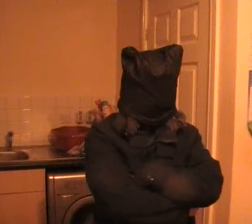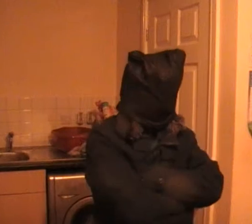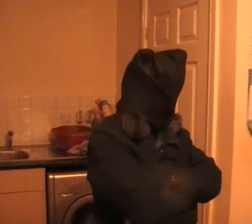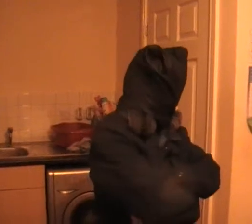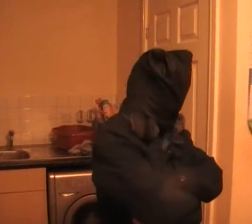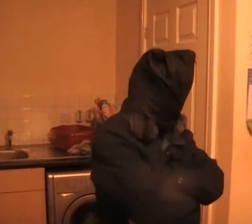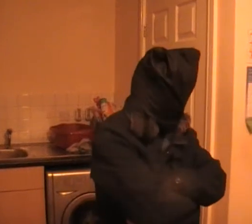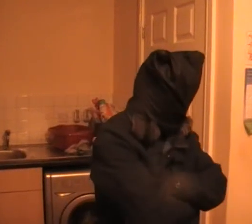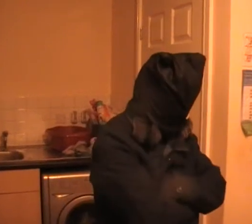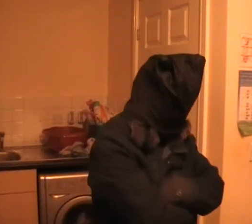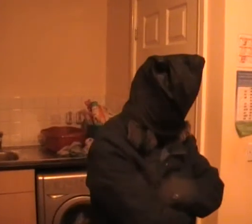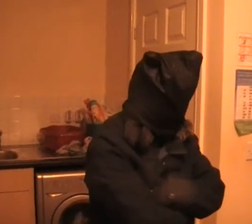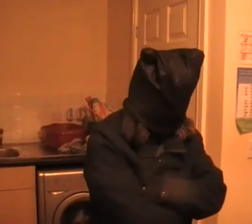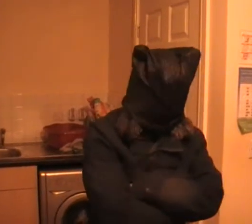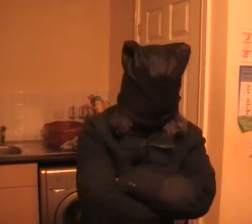Again. Yeah. Start again.